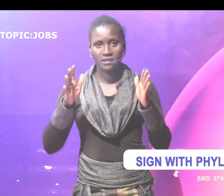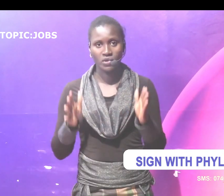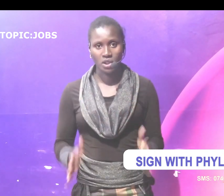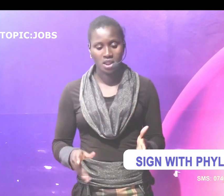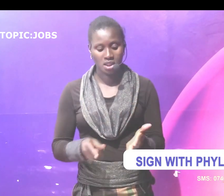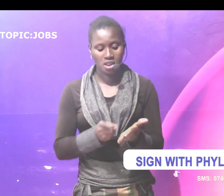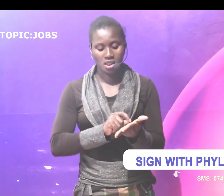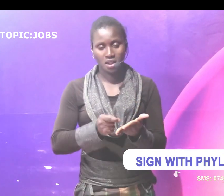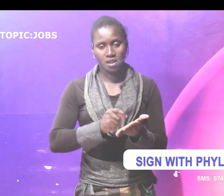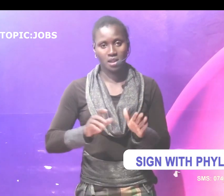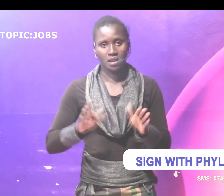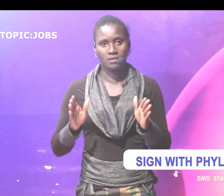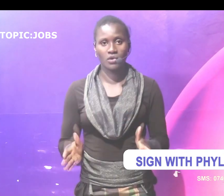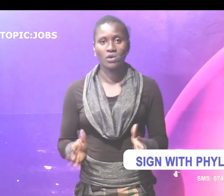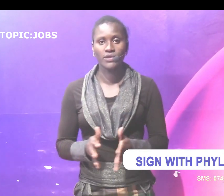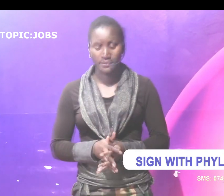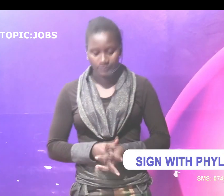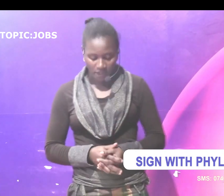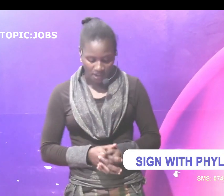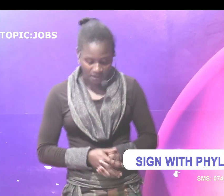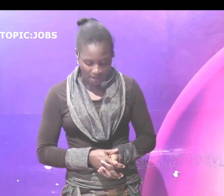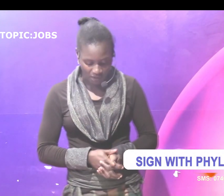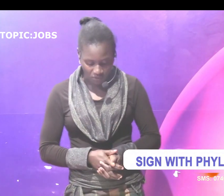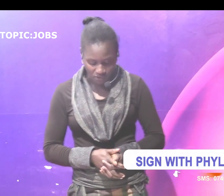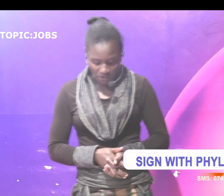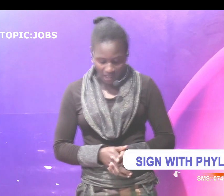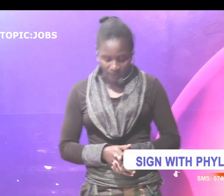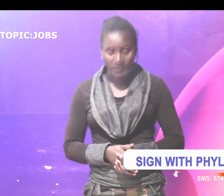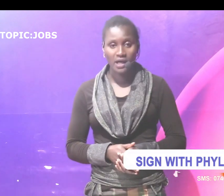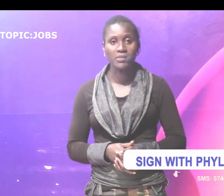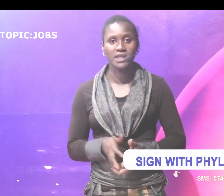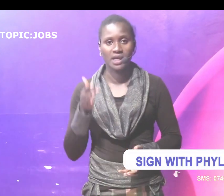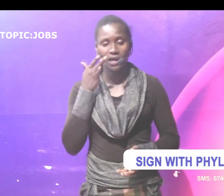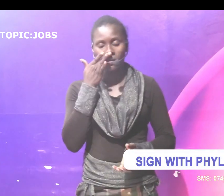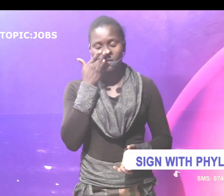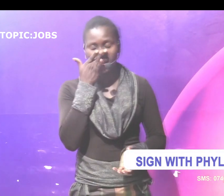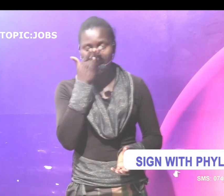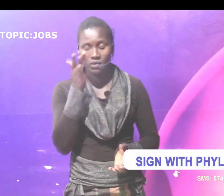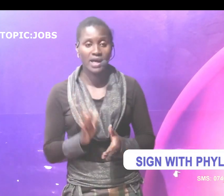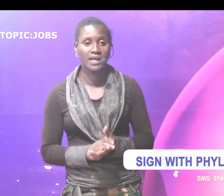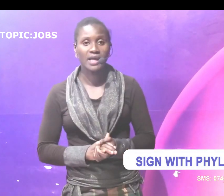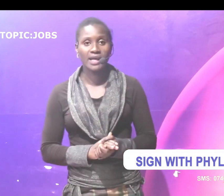book. Author. And then we also have carpenter. How do we sign the word